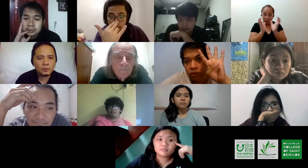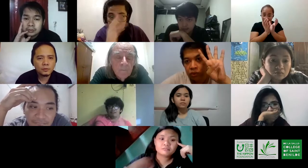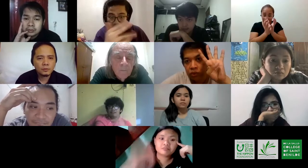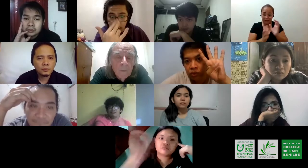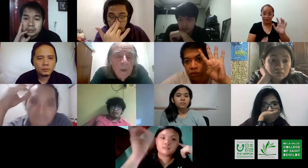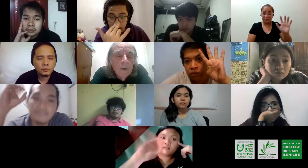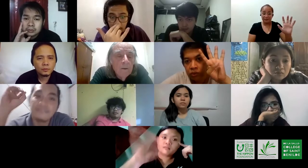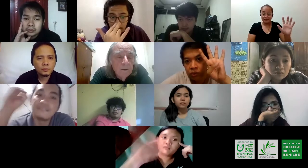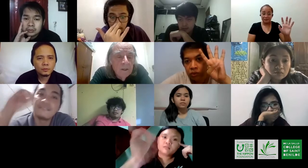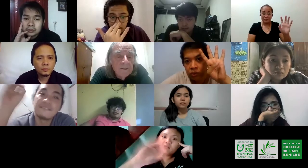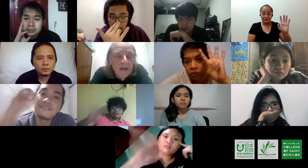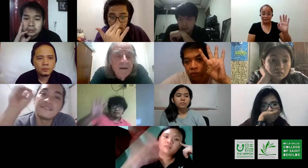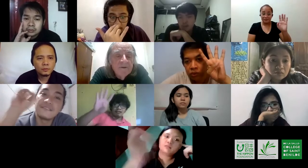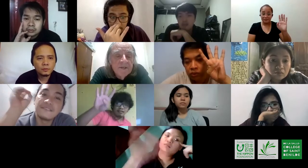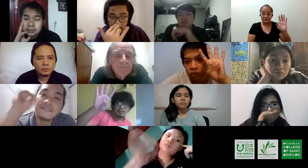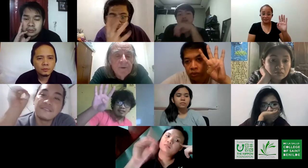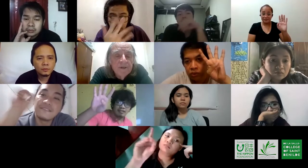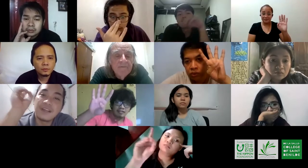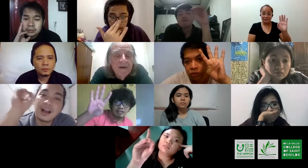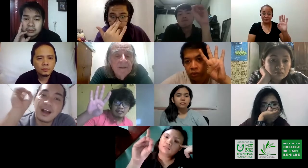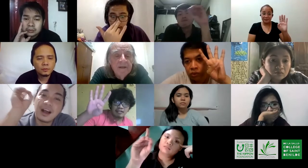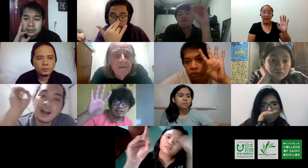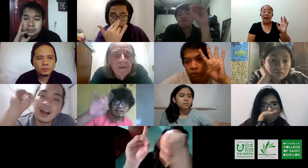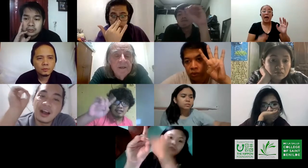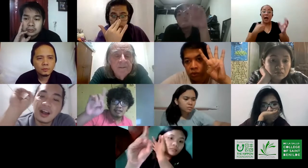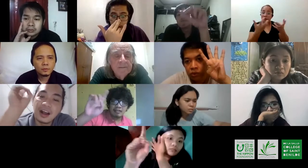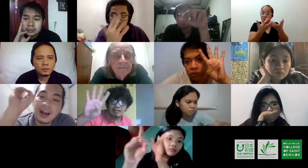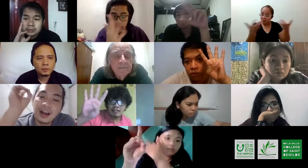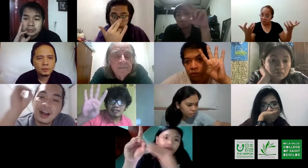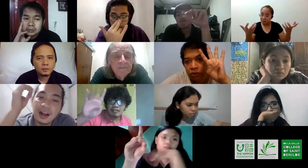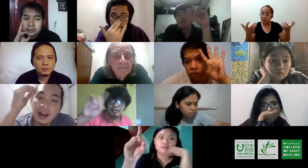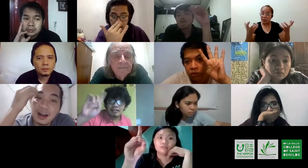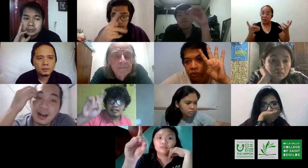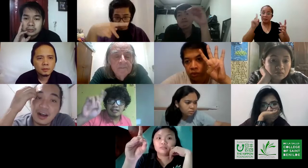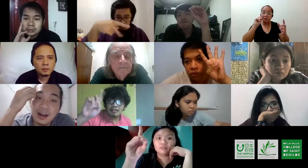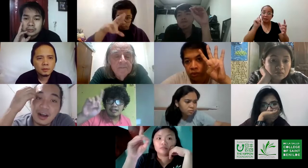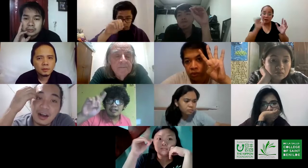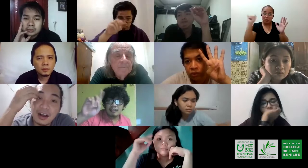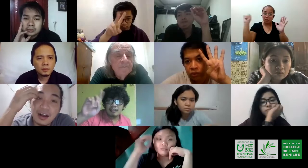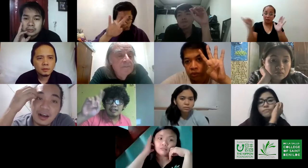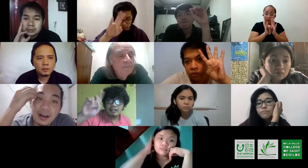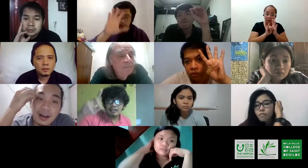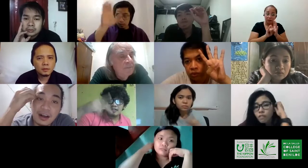No. Does it have a separate deaf identity?